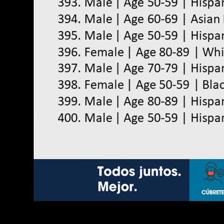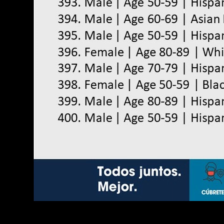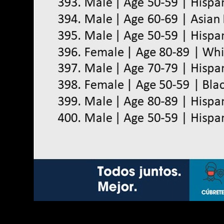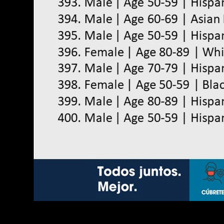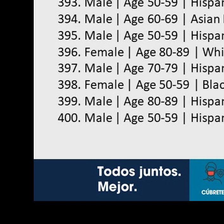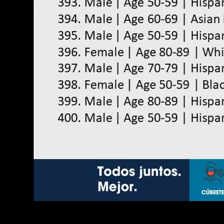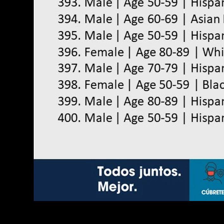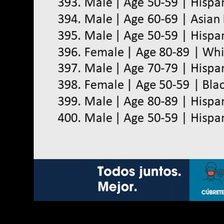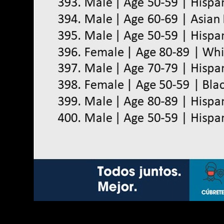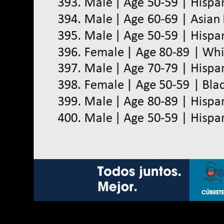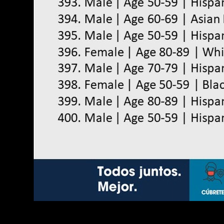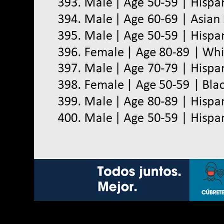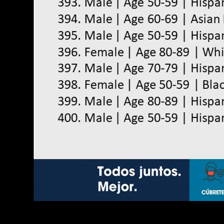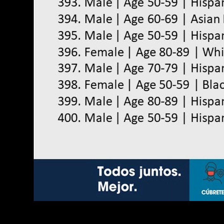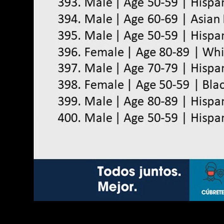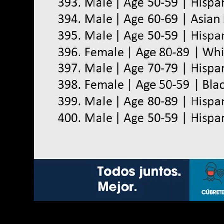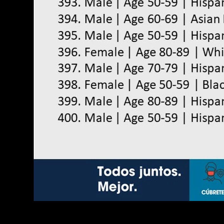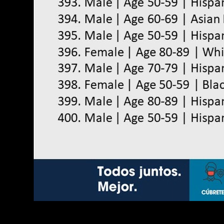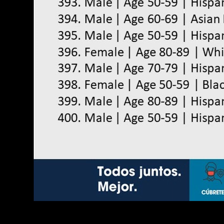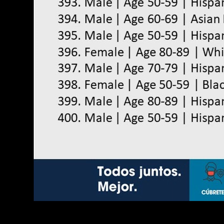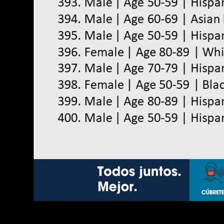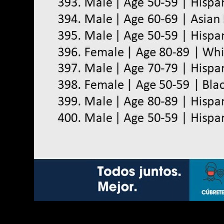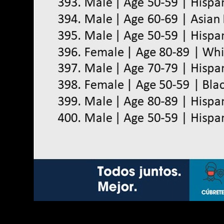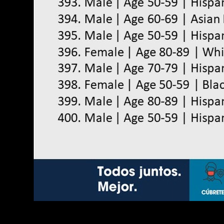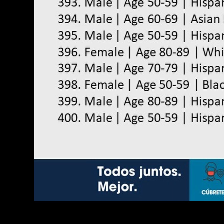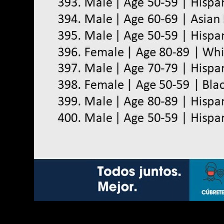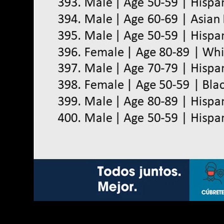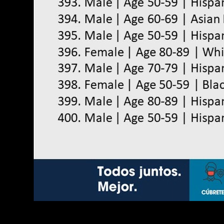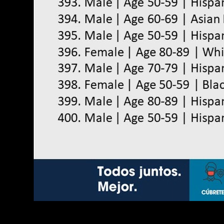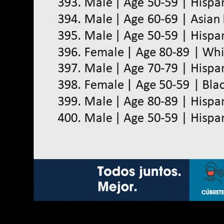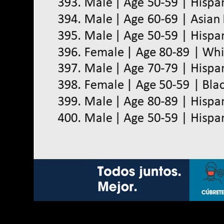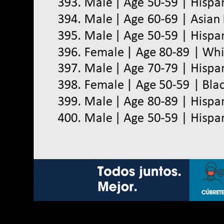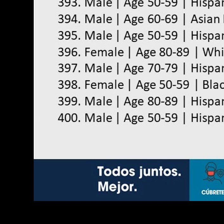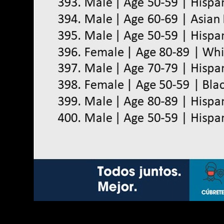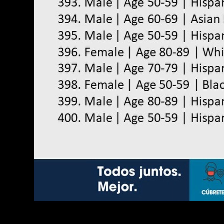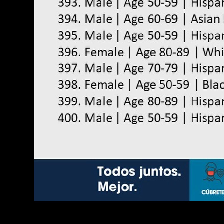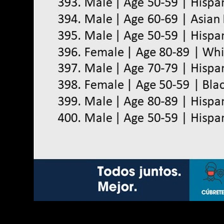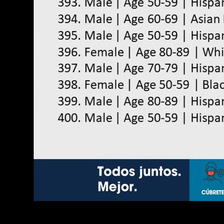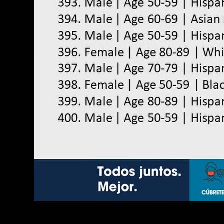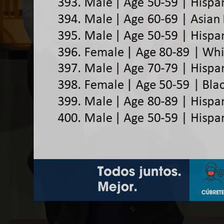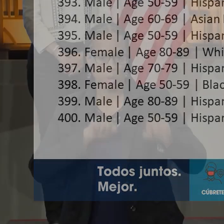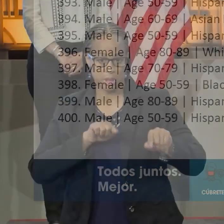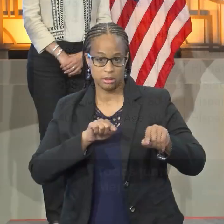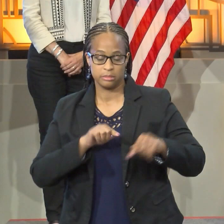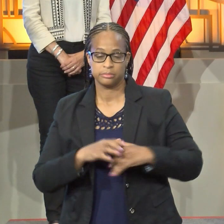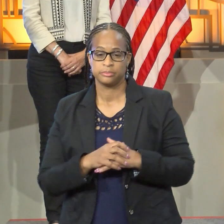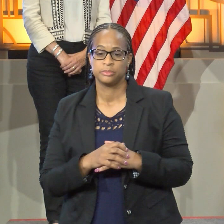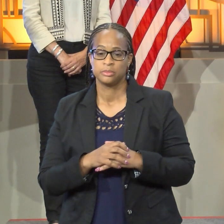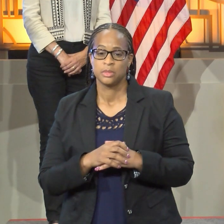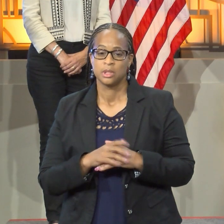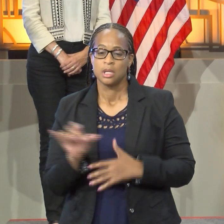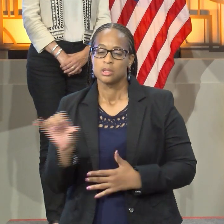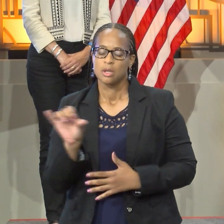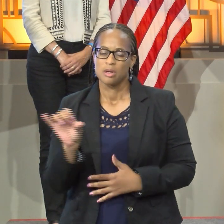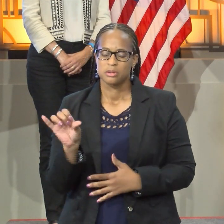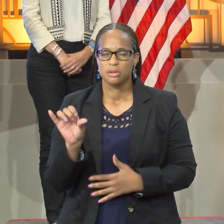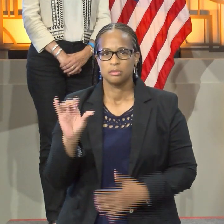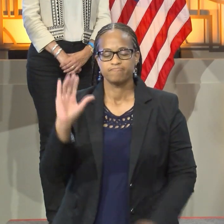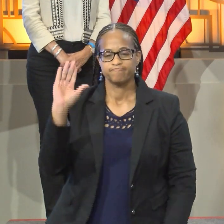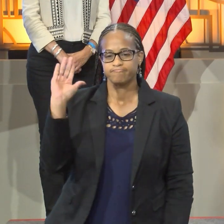County jails. So 9 deaths are being reported. And again, this almost